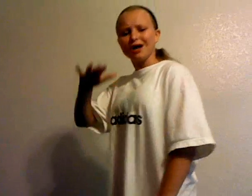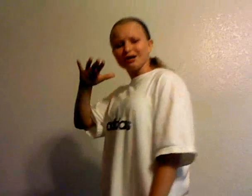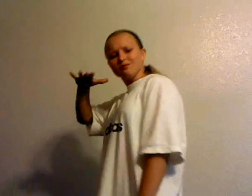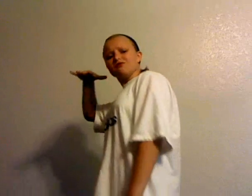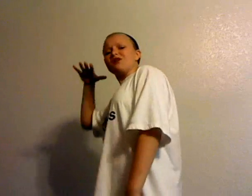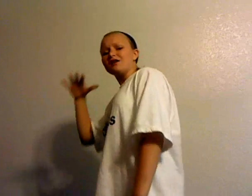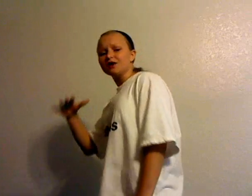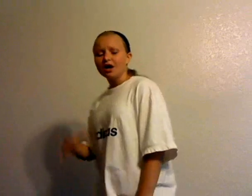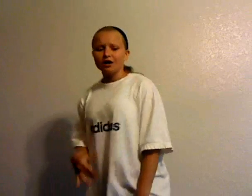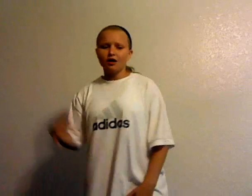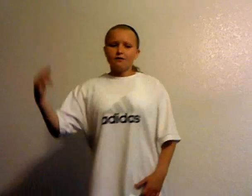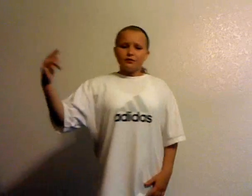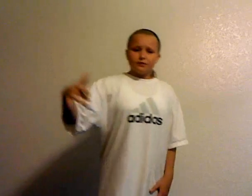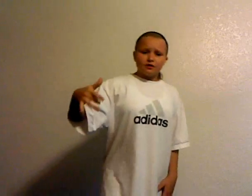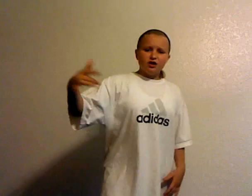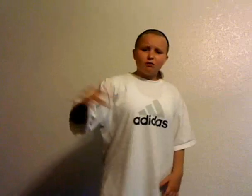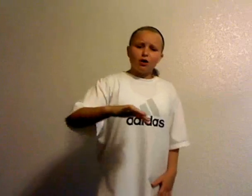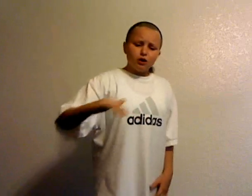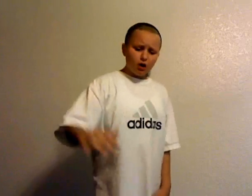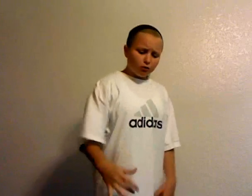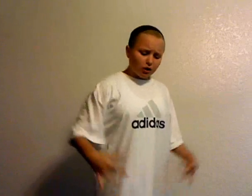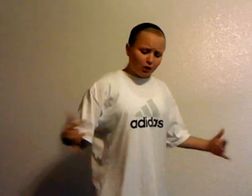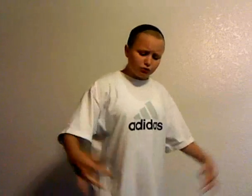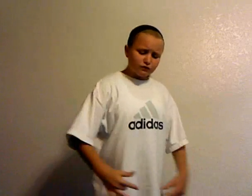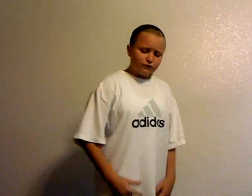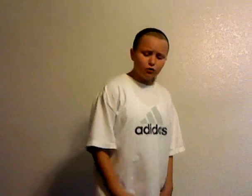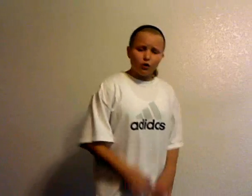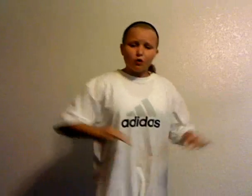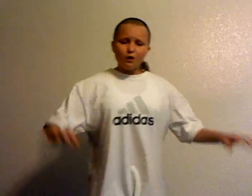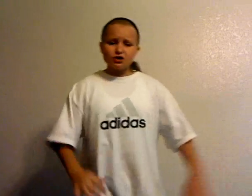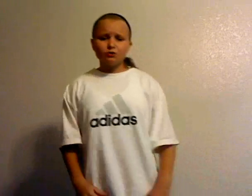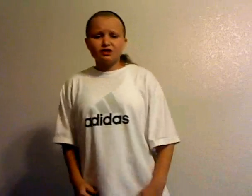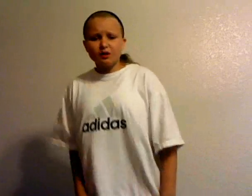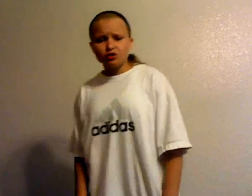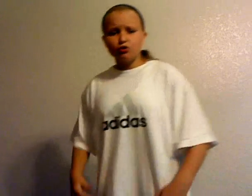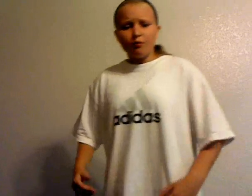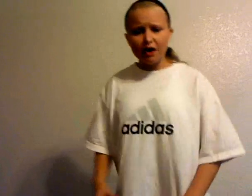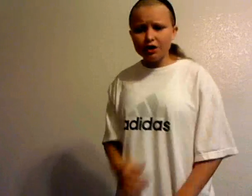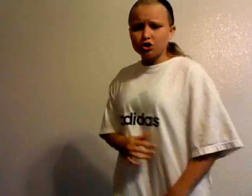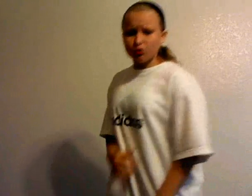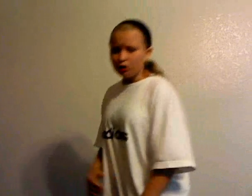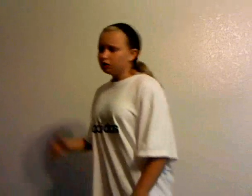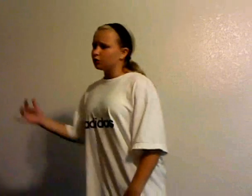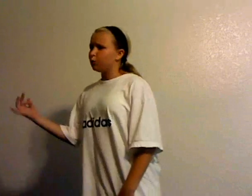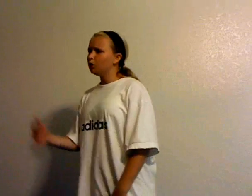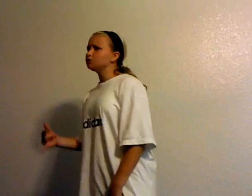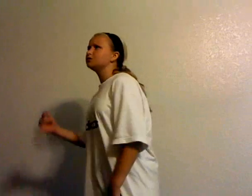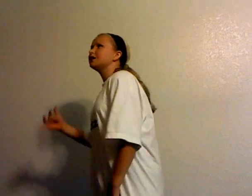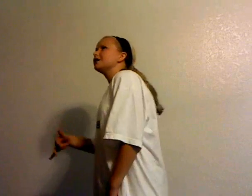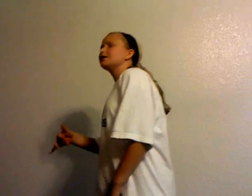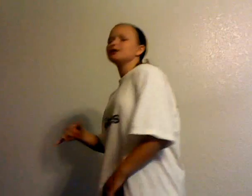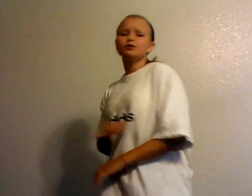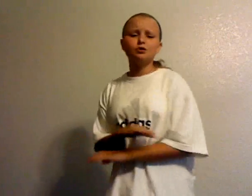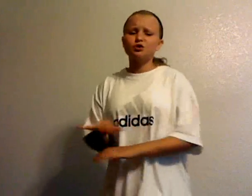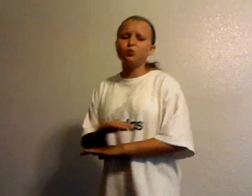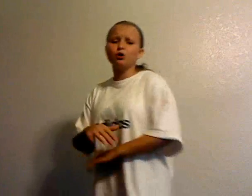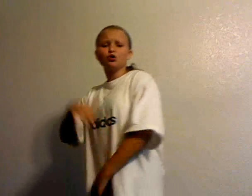die in the fight You're never alone, got always with you Watch all the stars you made through Not worry today, don't worry